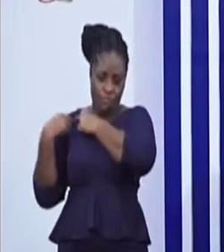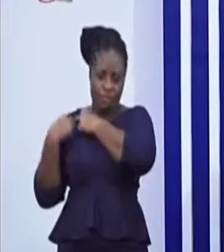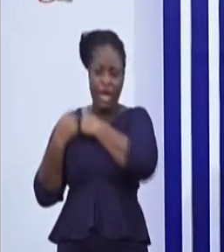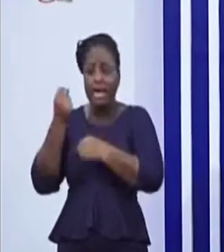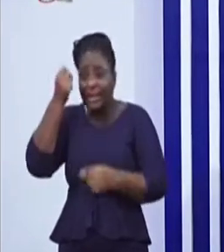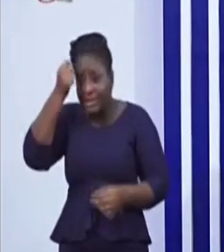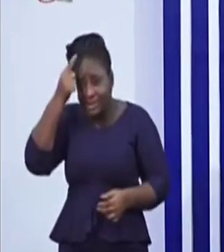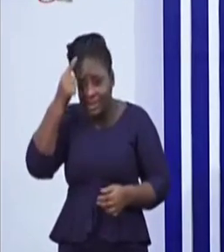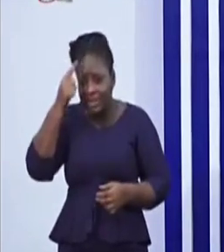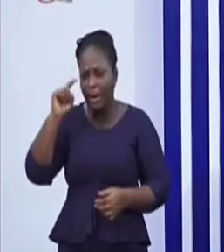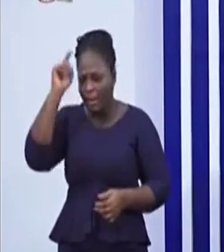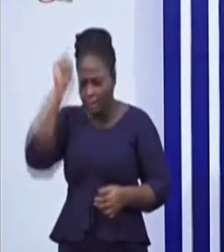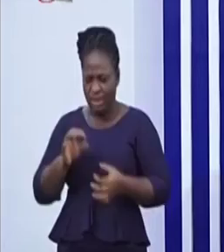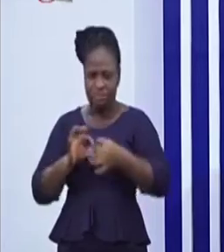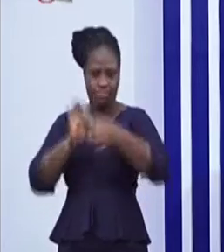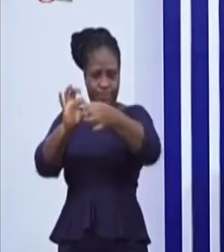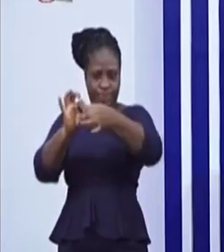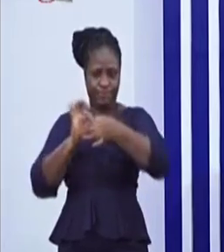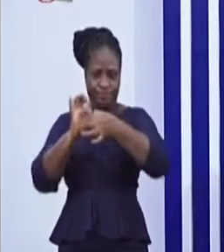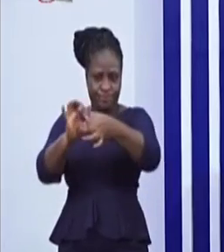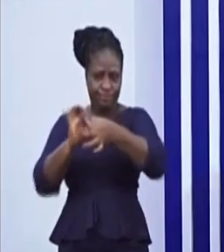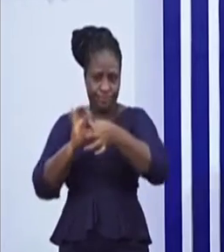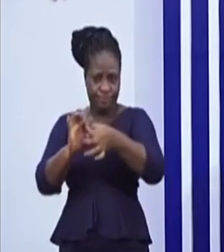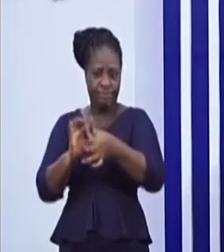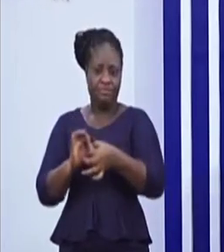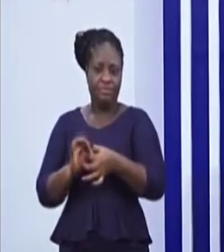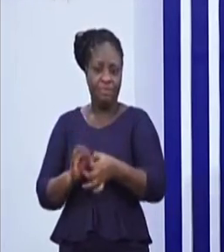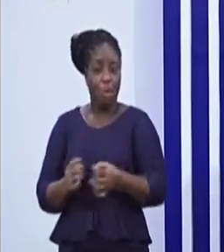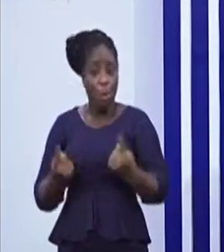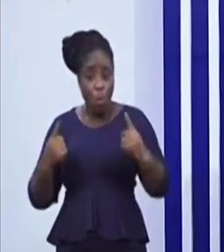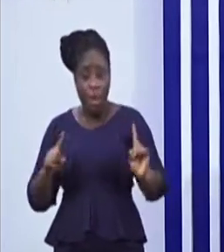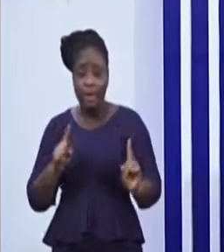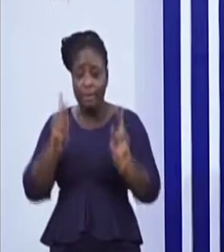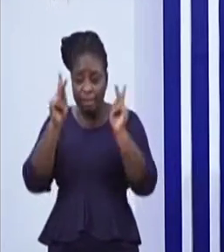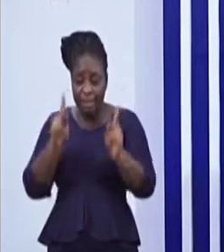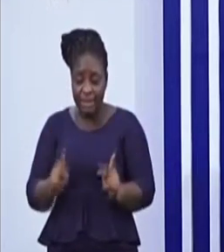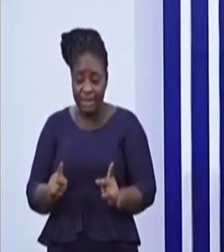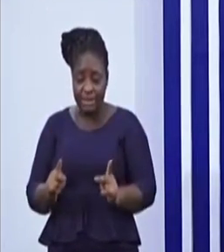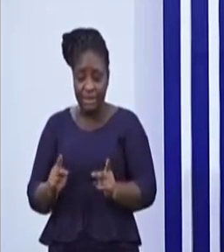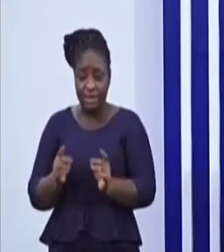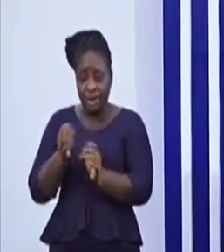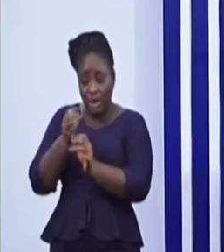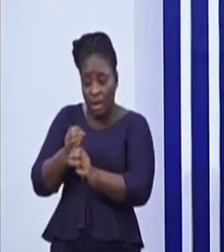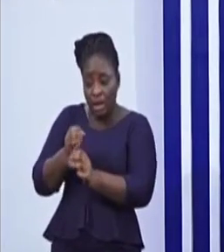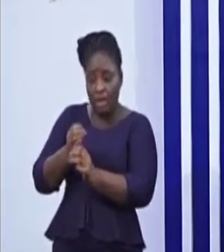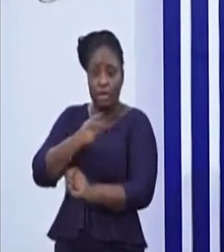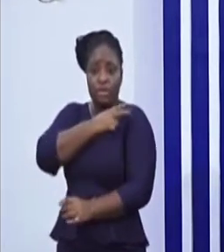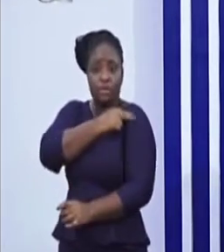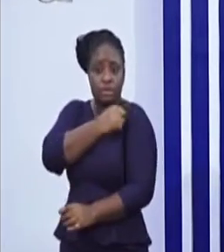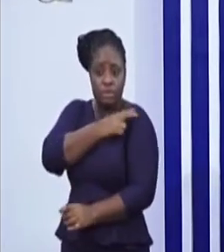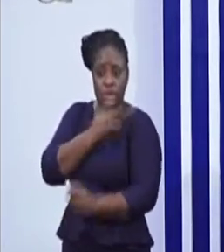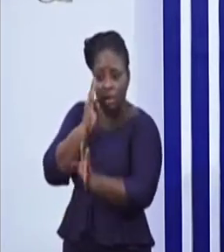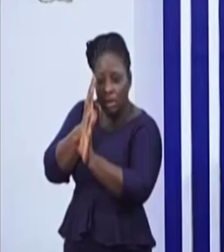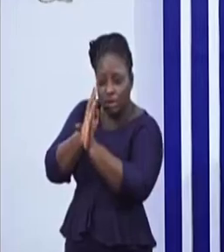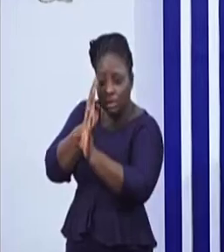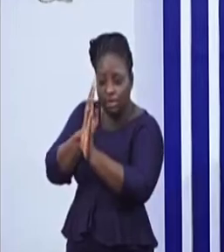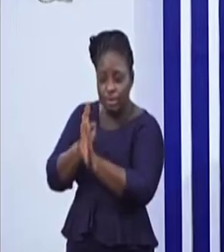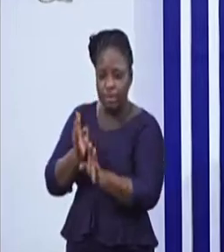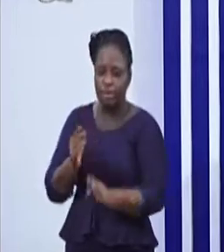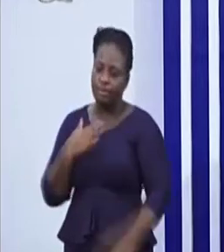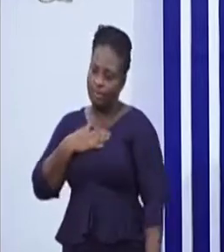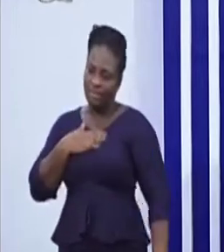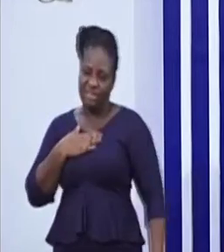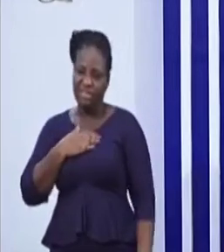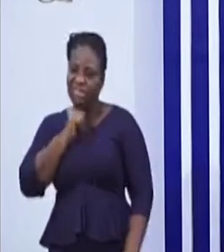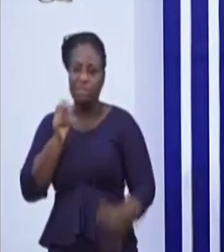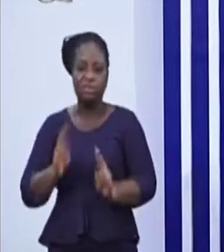understand that there must be collaboration and cooperation. When a patient is already receiving care at a hospital and it's a suspected case, please